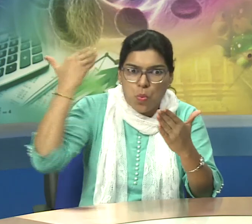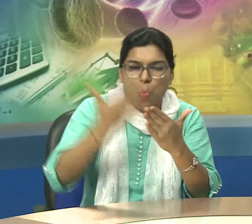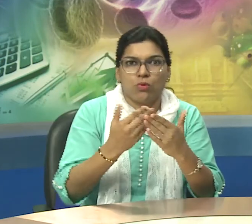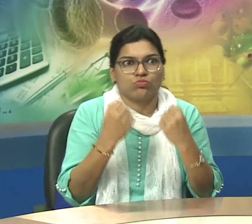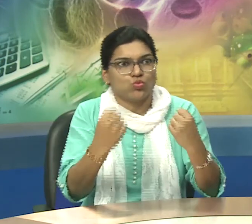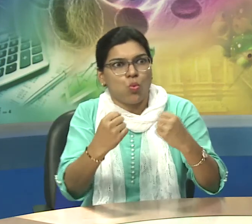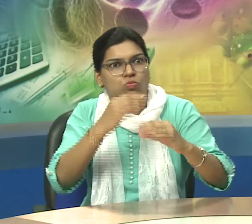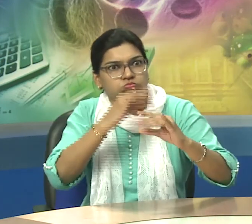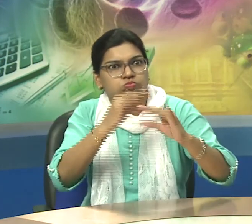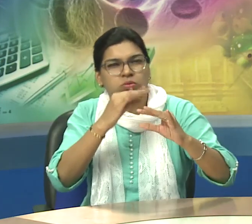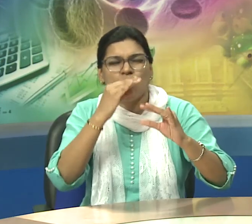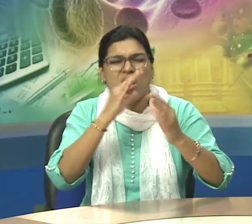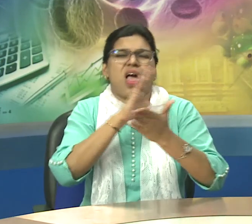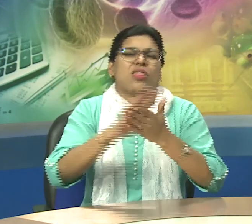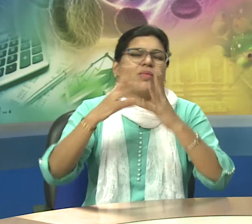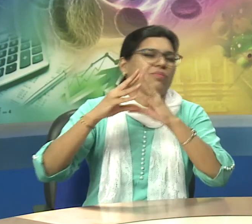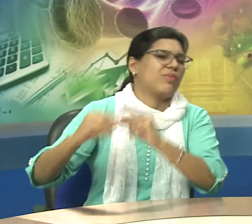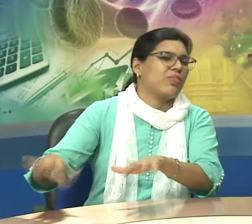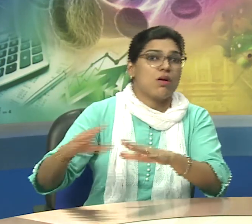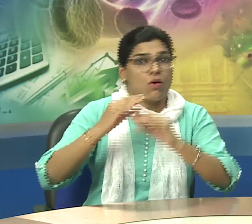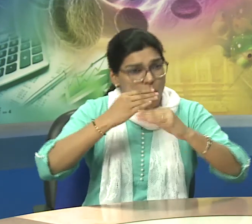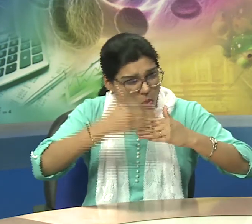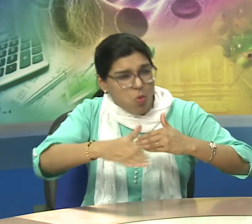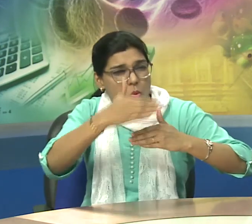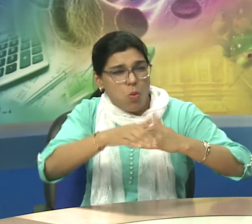a one-day national